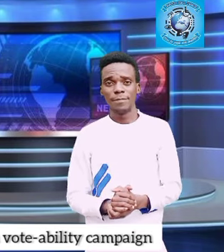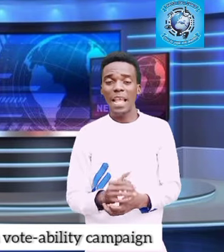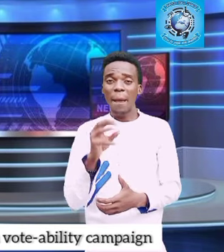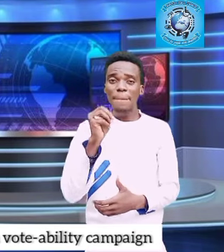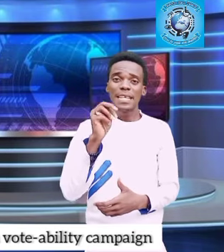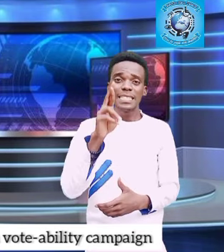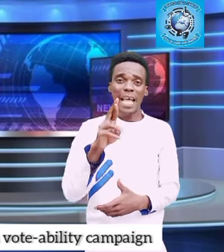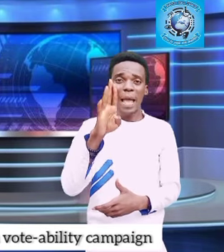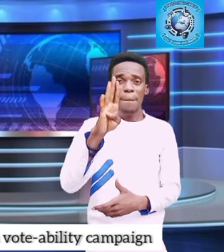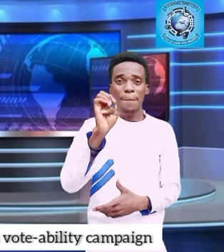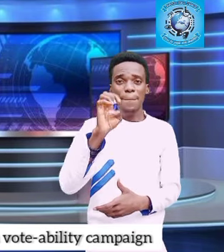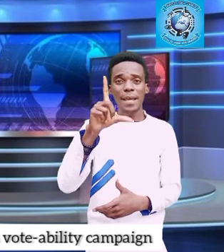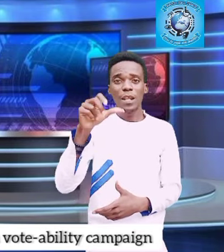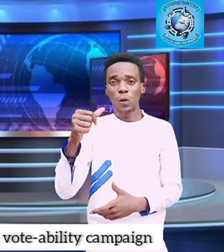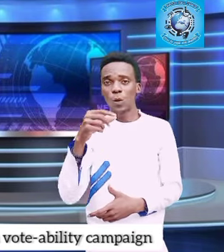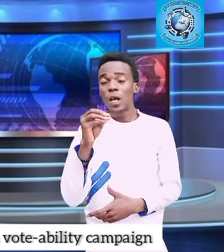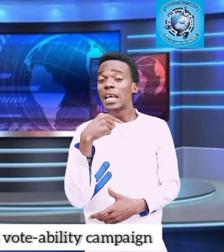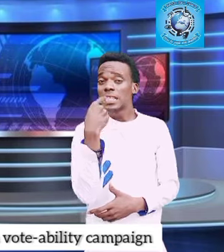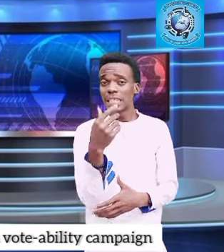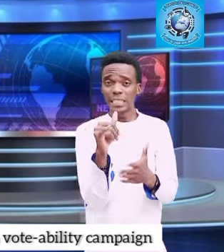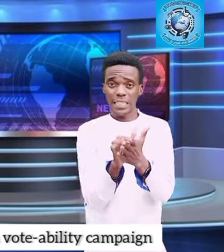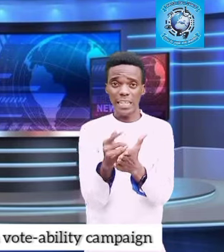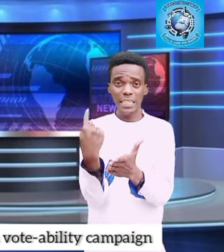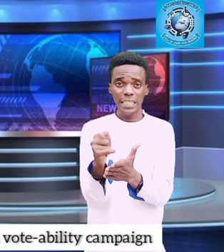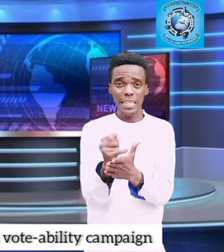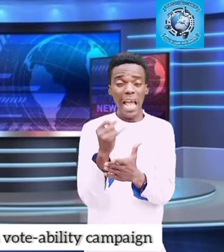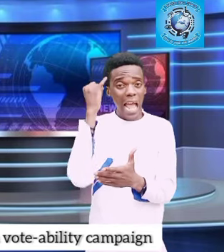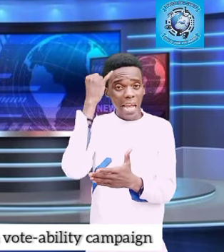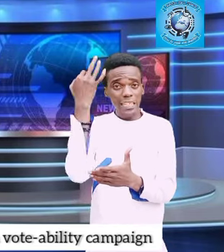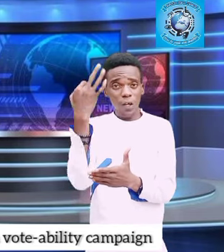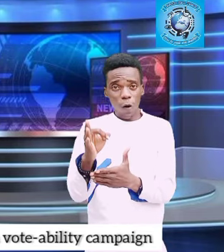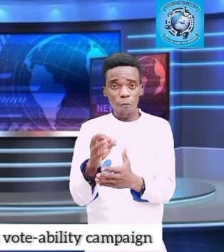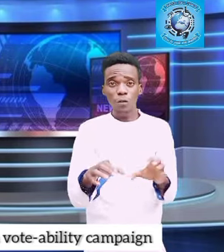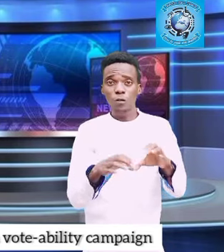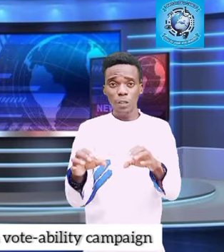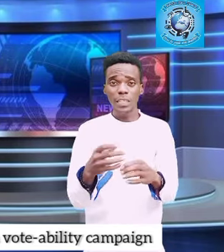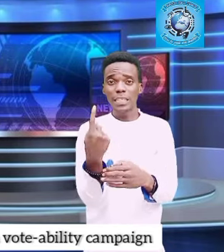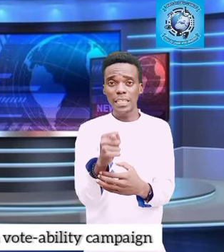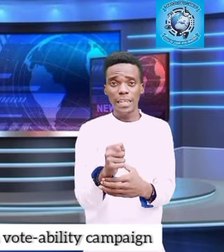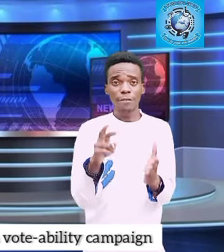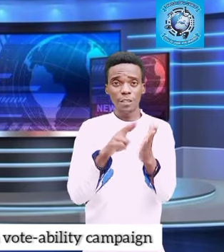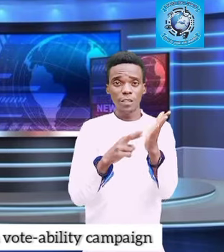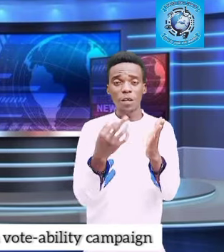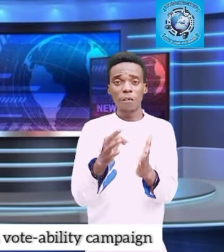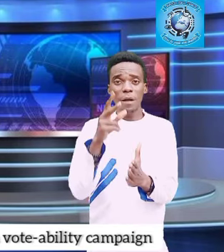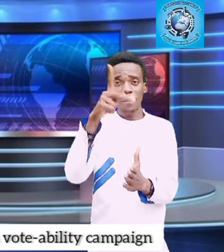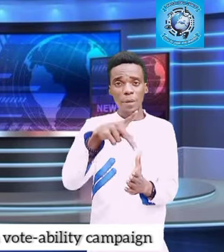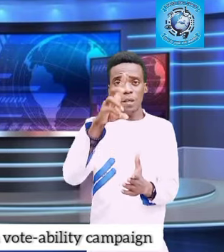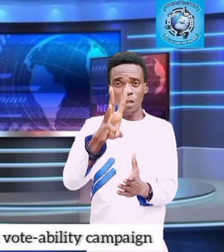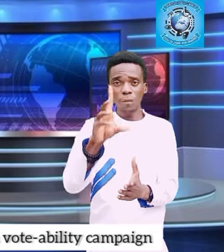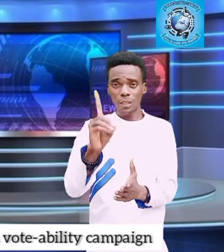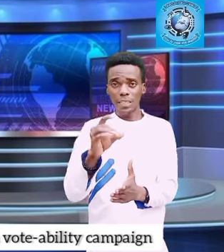Mr. Bello noted that the idea of granting and facilitating the registration of PWDs is